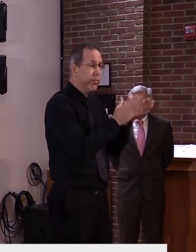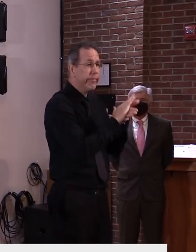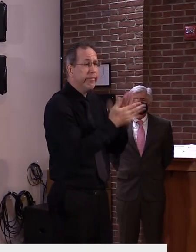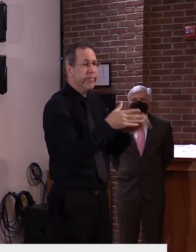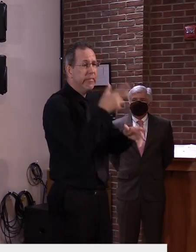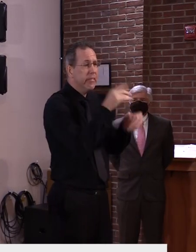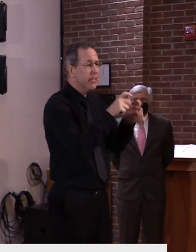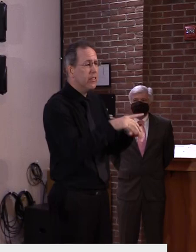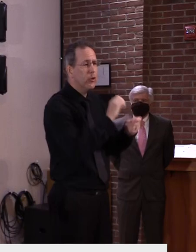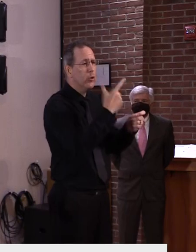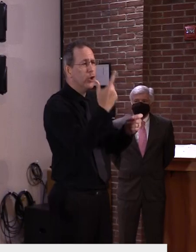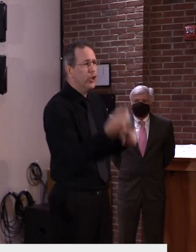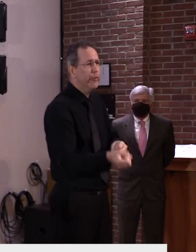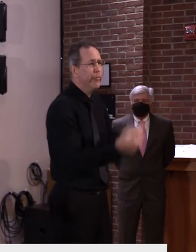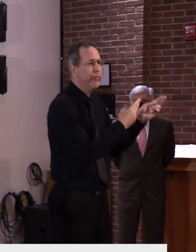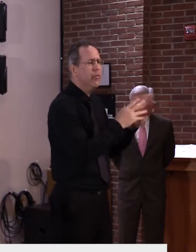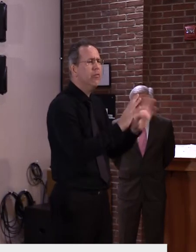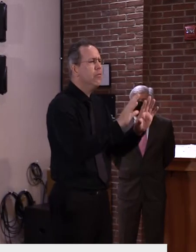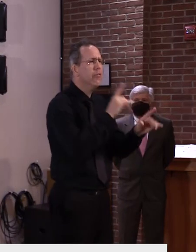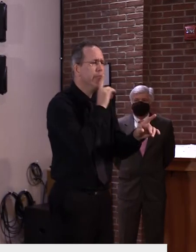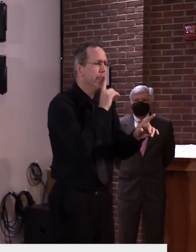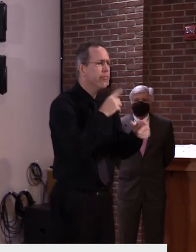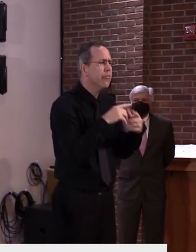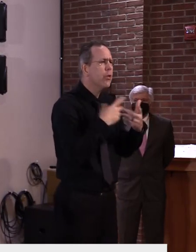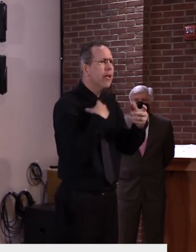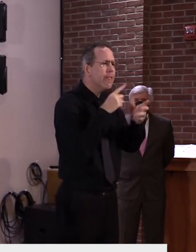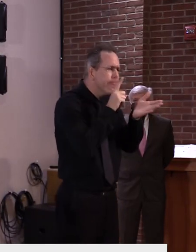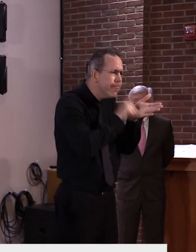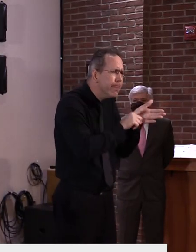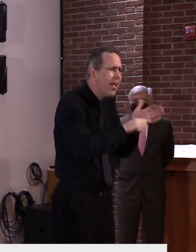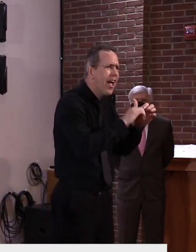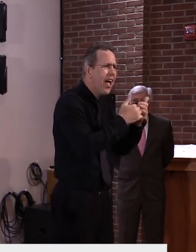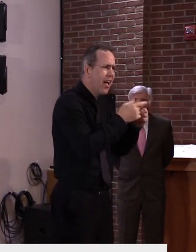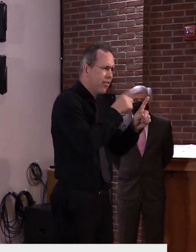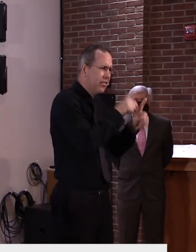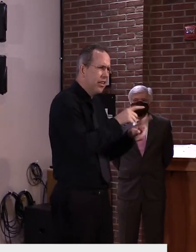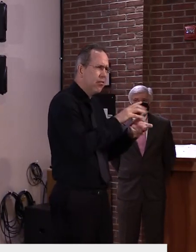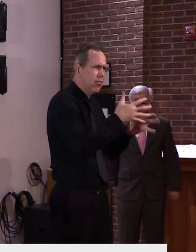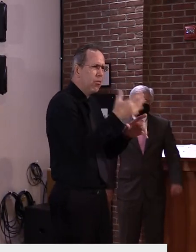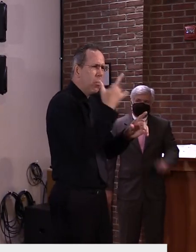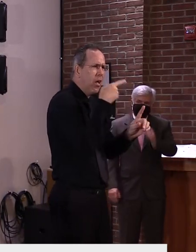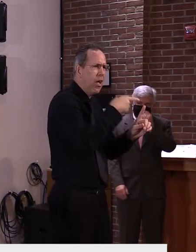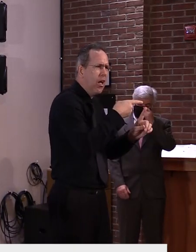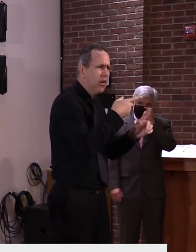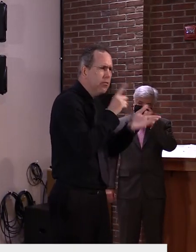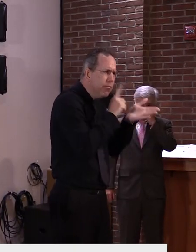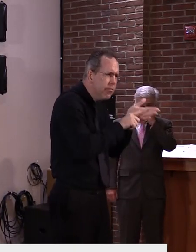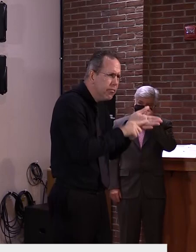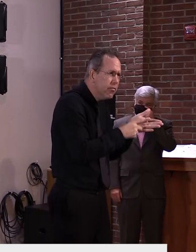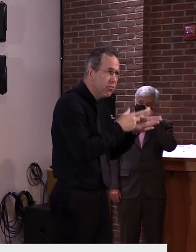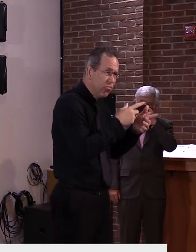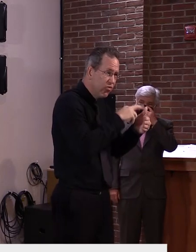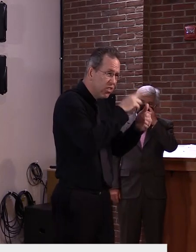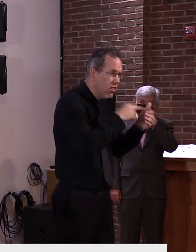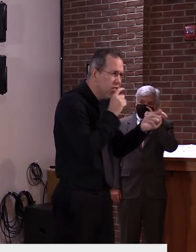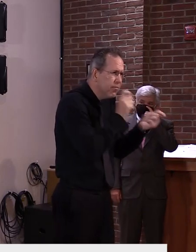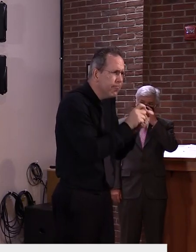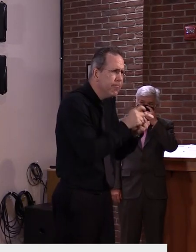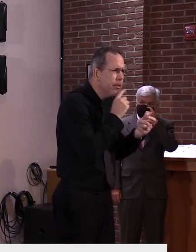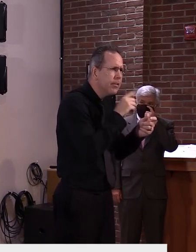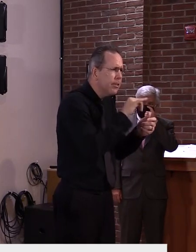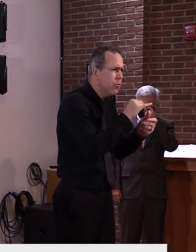have a role for sure, and we just need to get to the bottom of this one to be extremely transparent